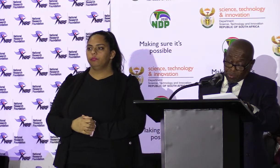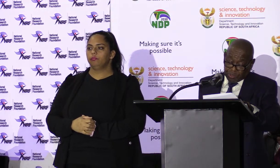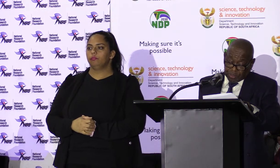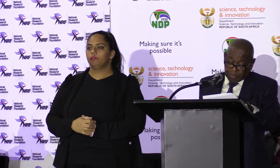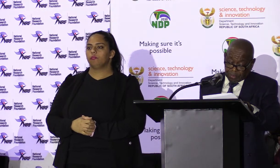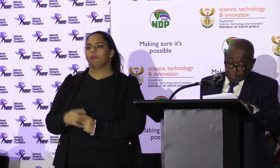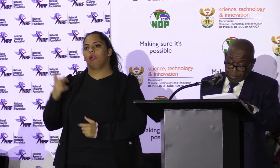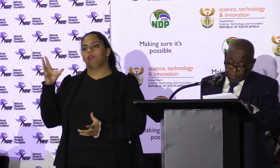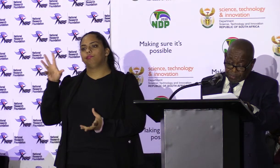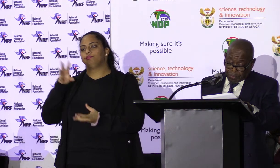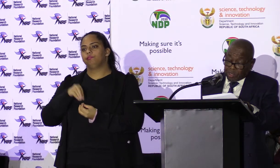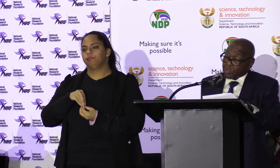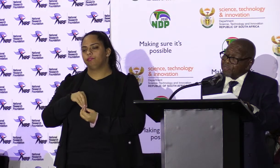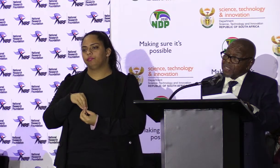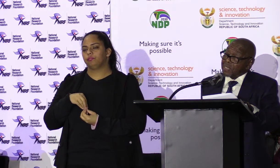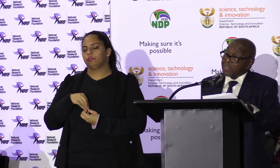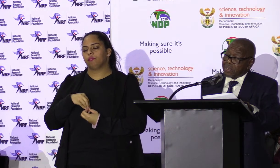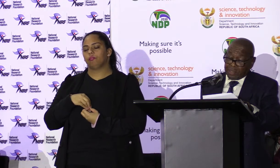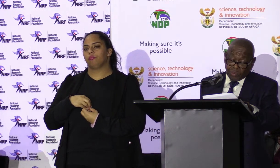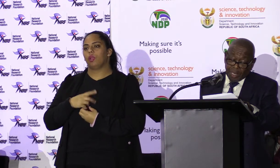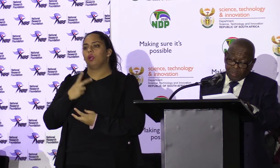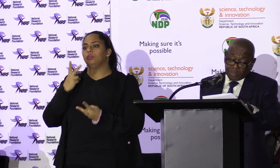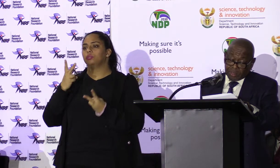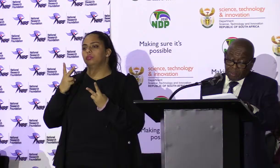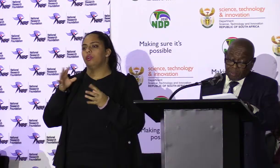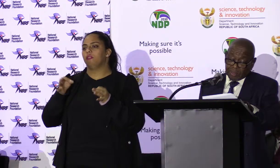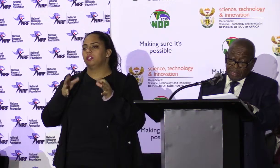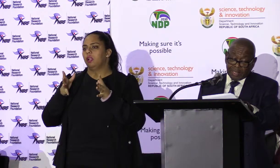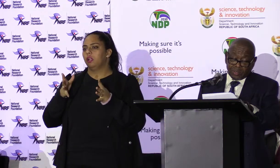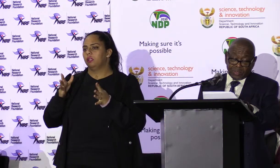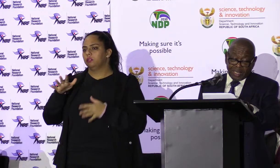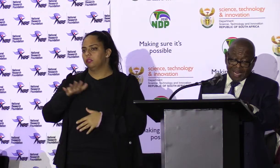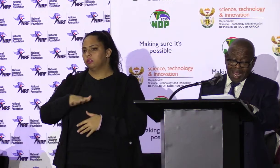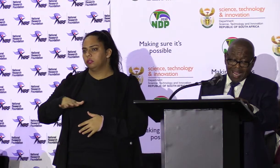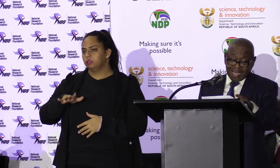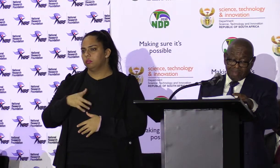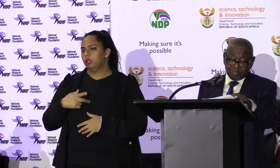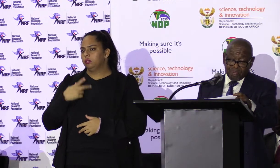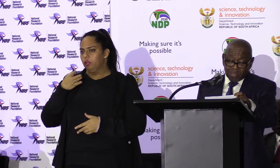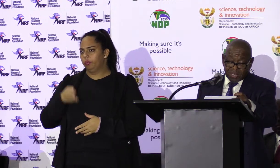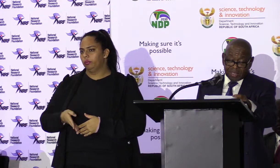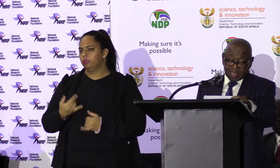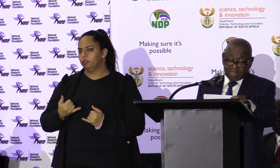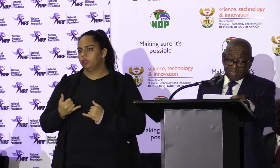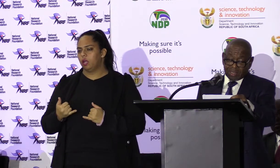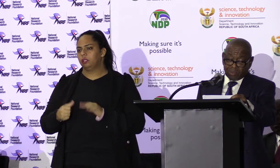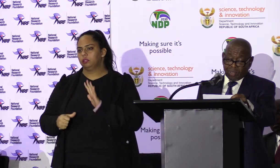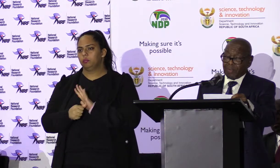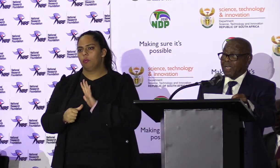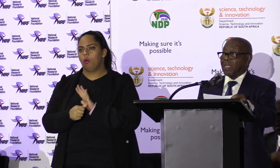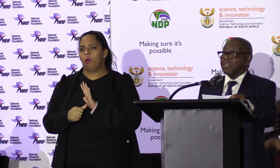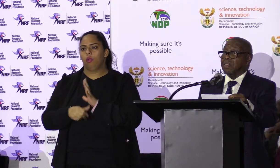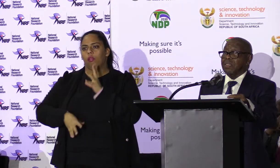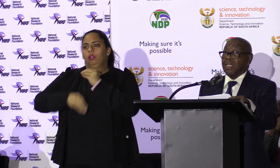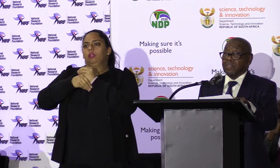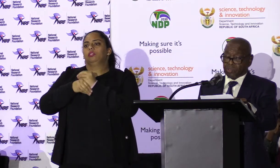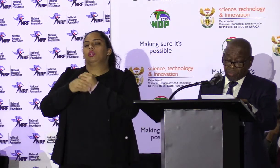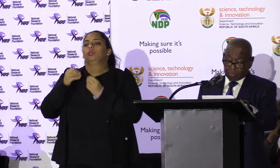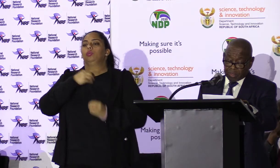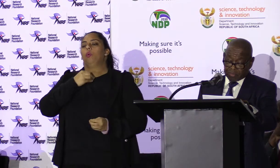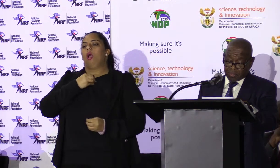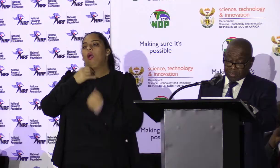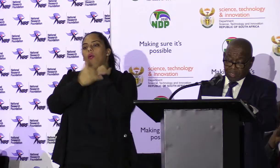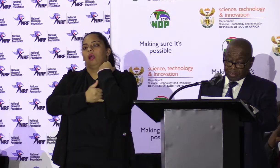In conclusion, the two facilities we are launching here today are an important addition to our